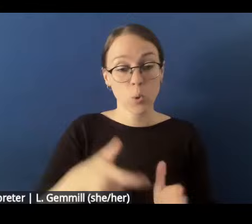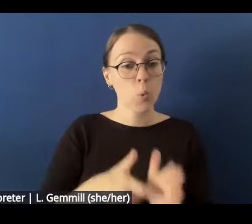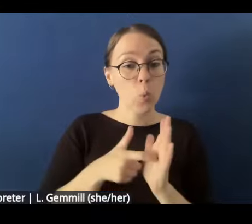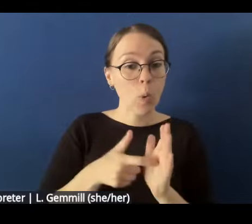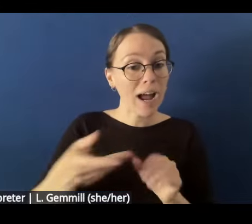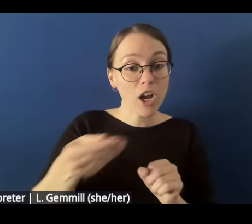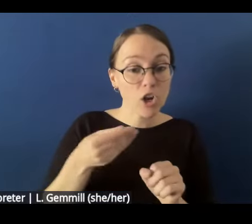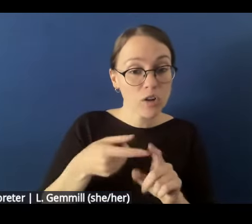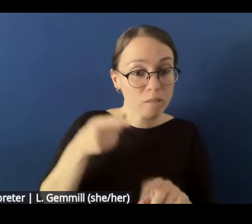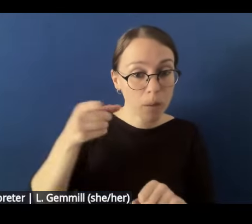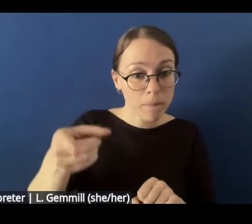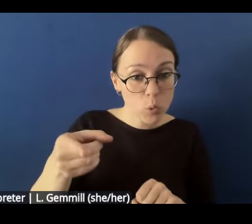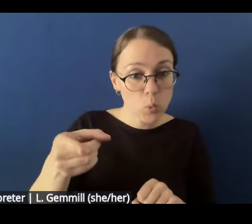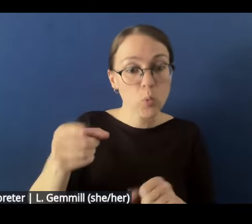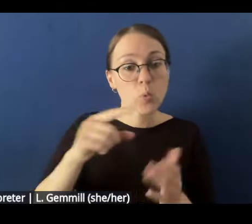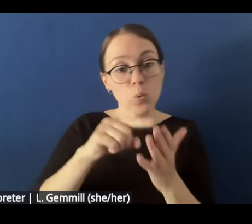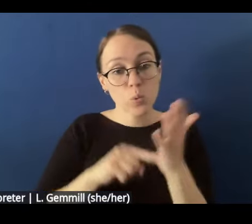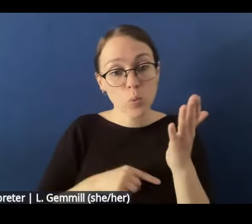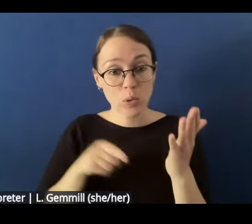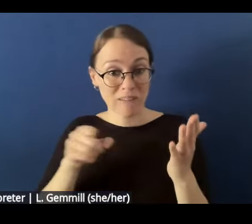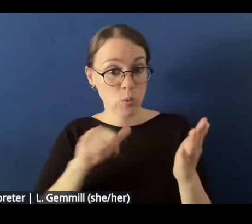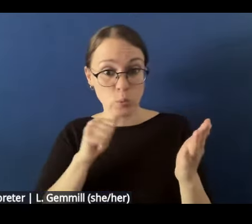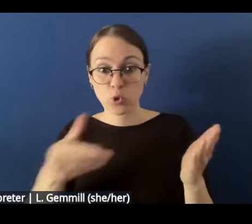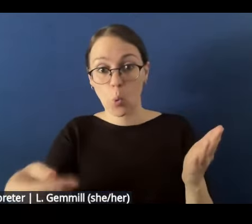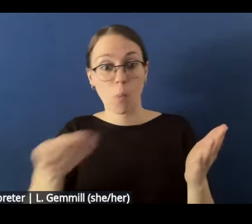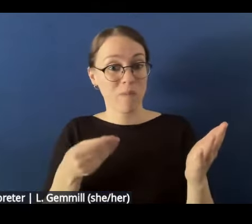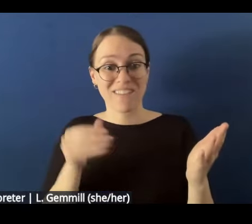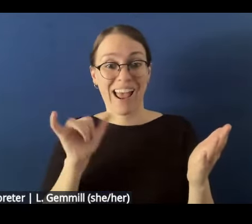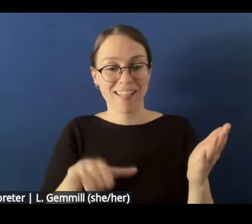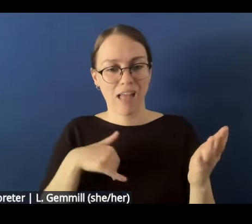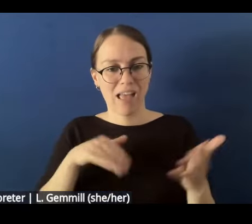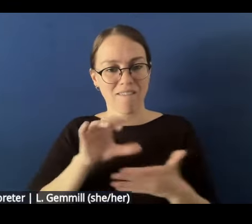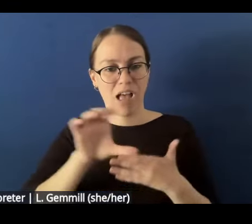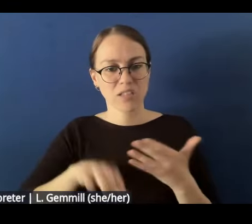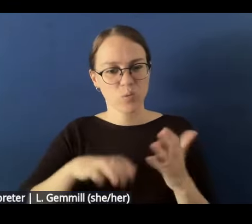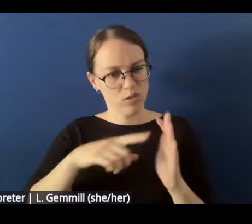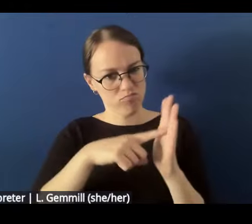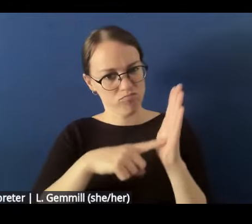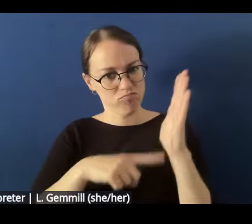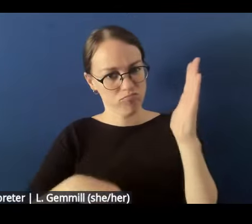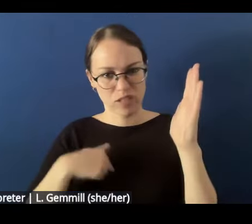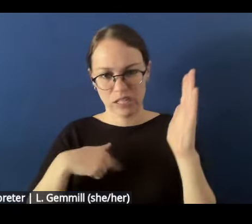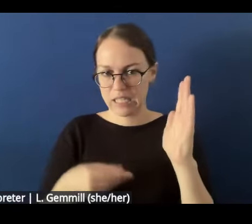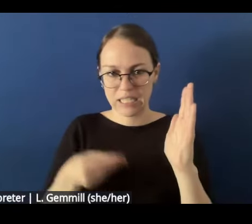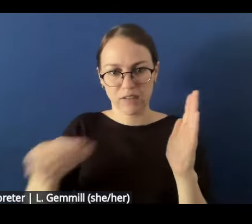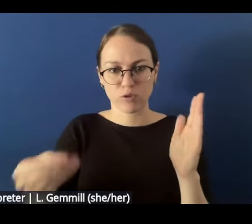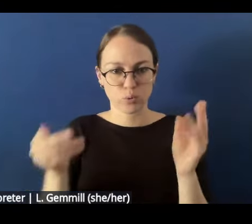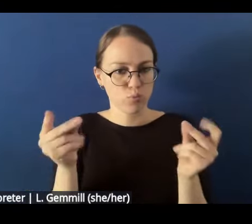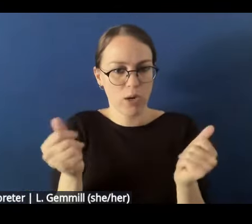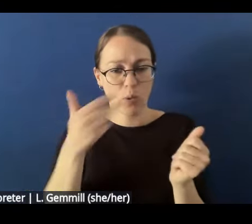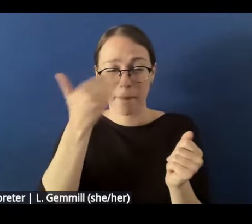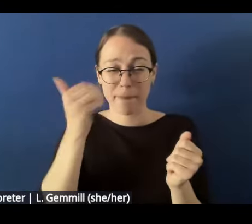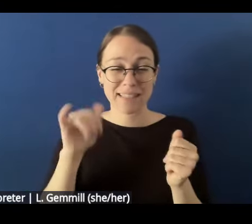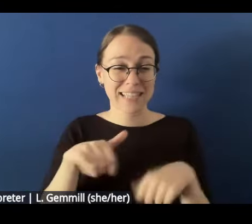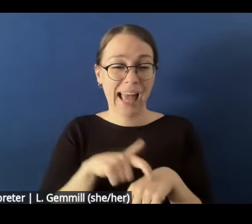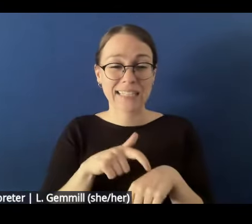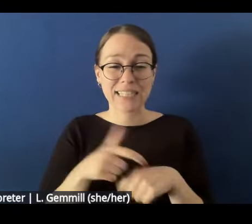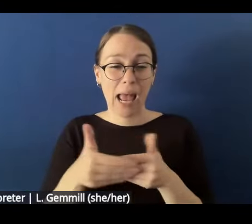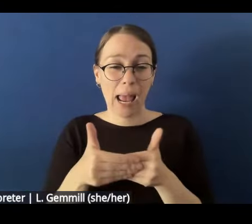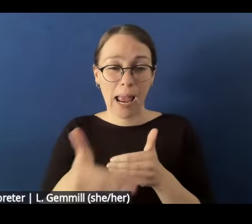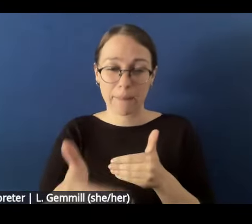it, here's the potential consequences. Like I would do that all up front because it's a very tight window. And these are not the only challenges